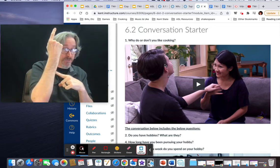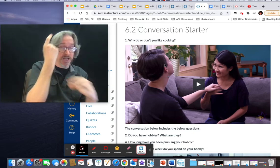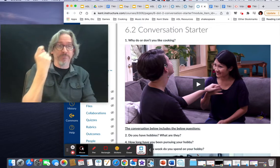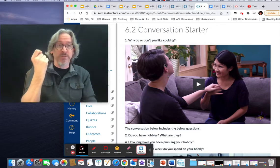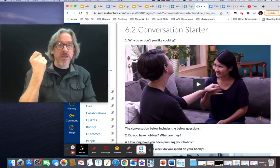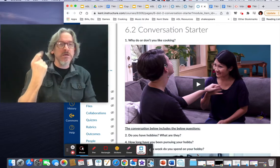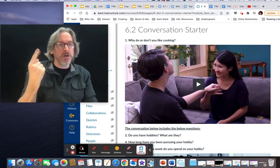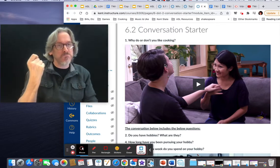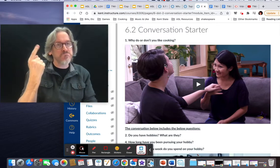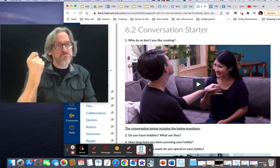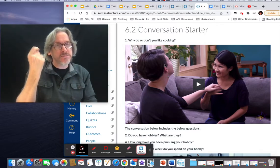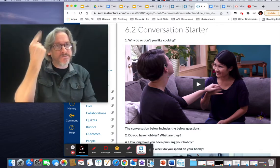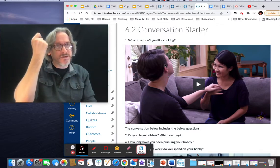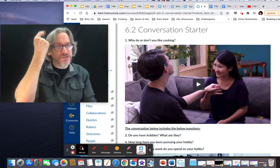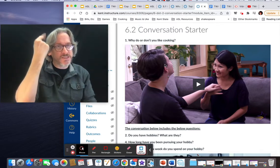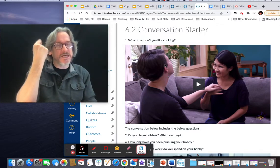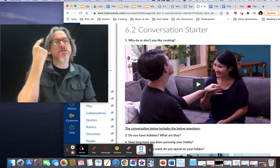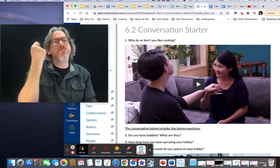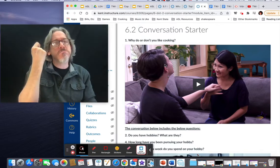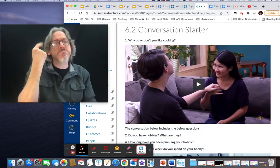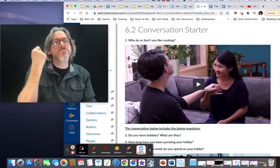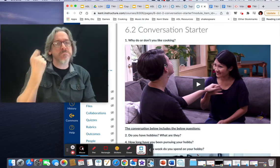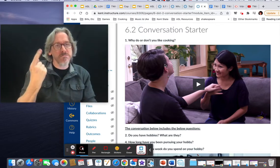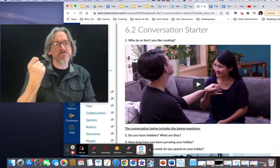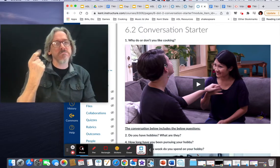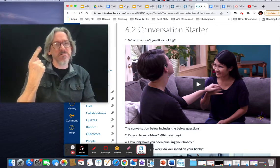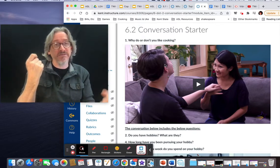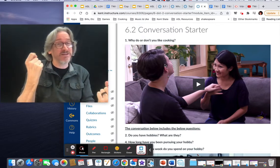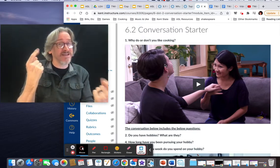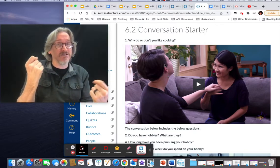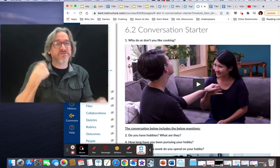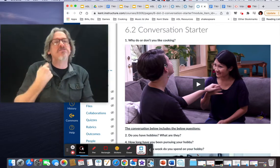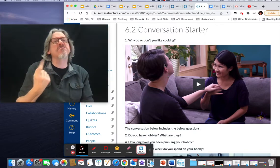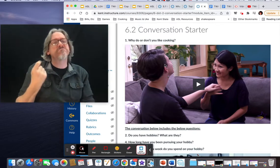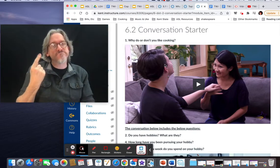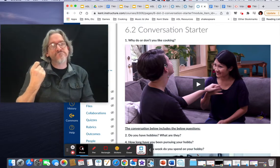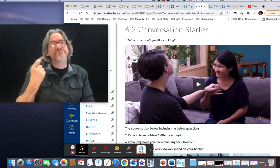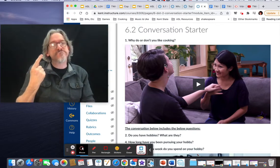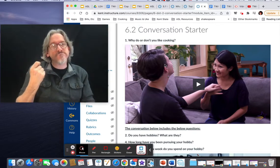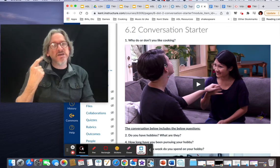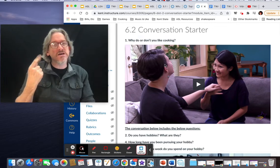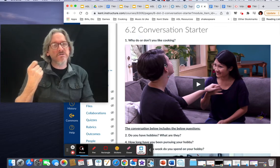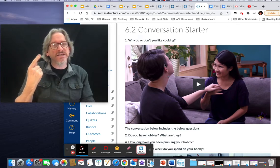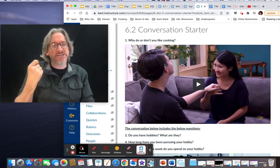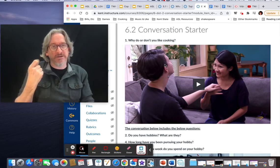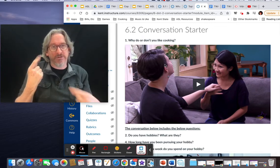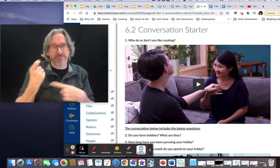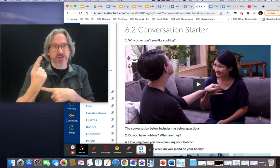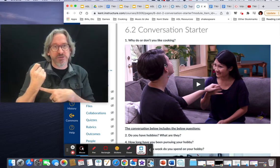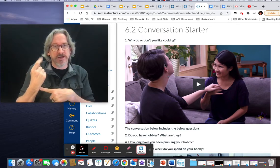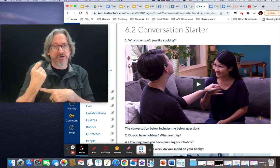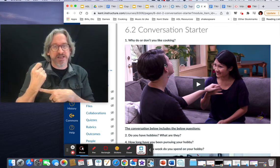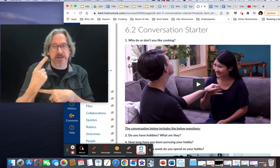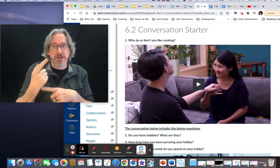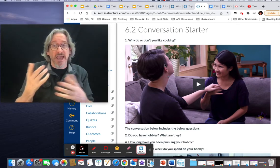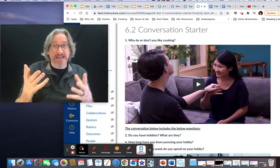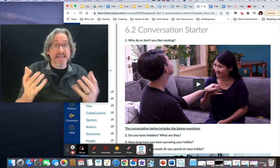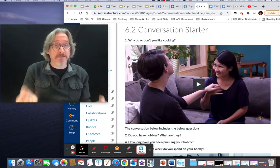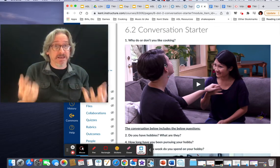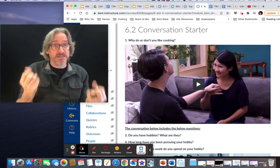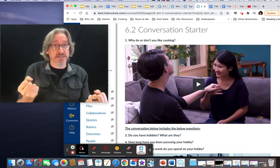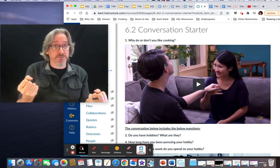above your head. But sometimes you'll see it even down as far. Oh, I see, right? So I understand.